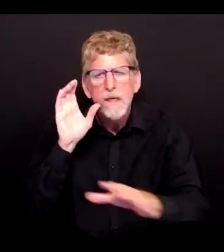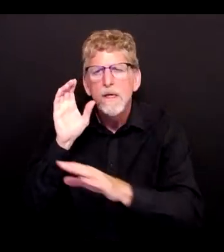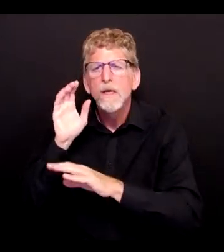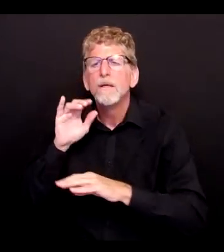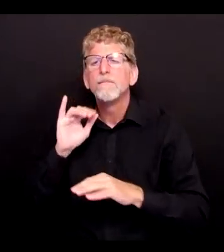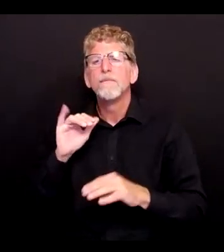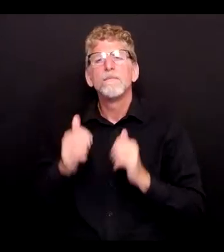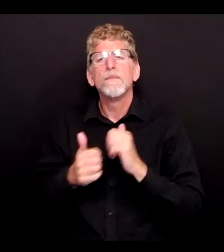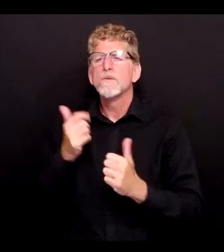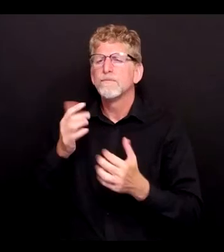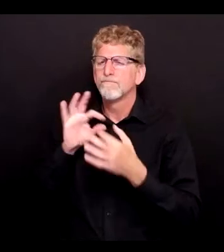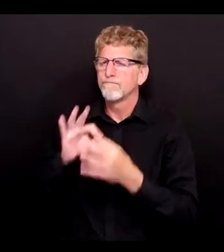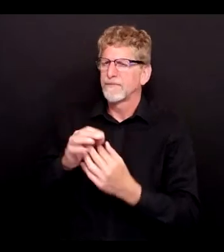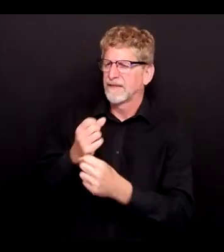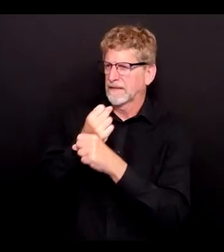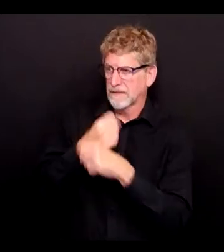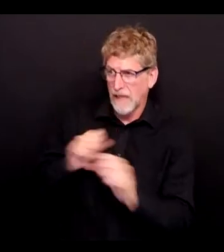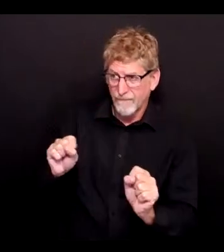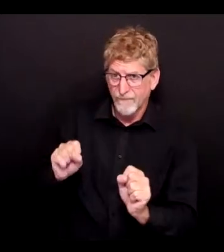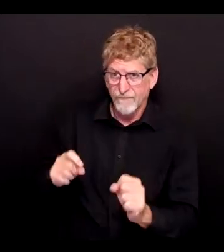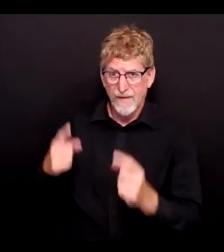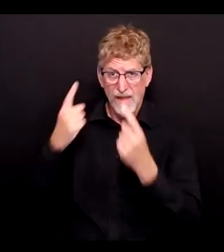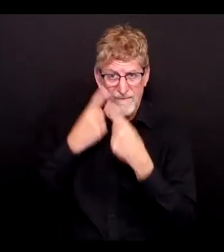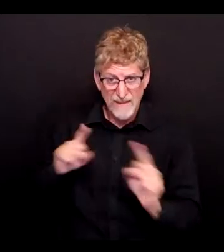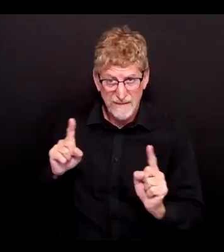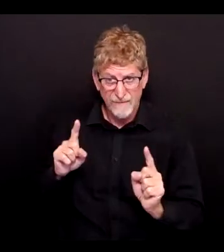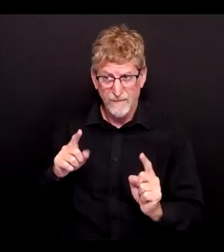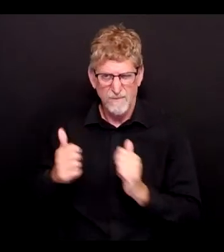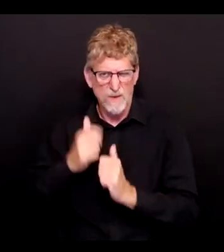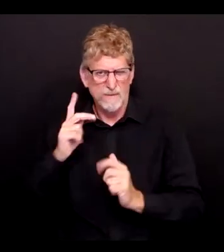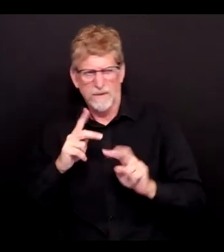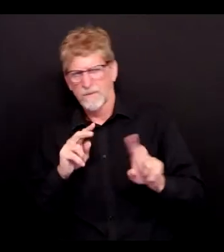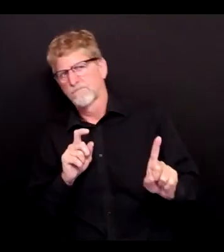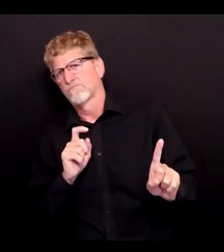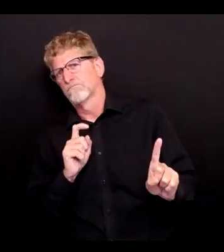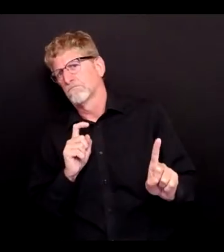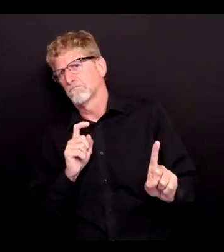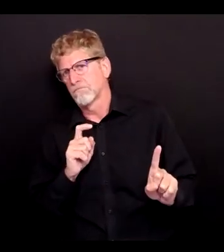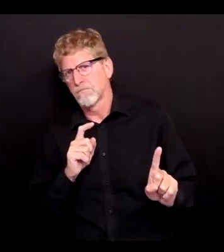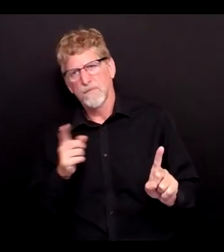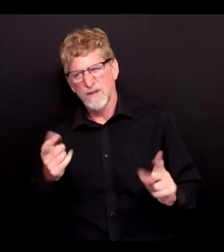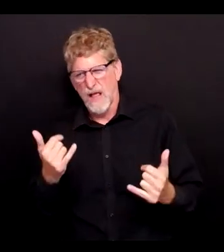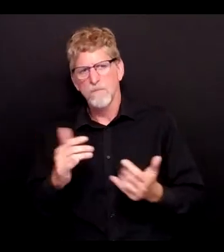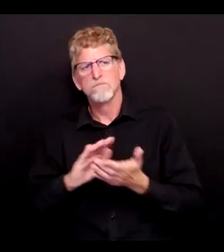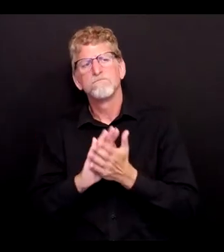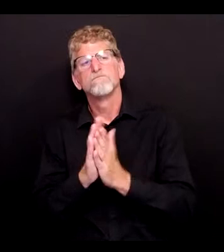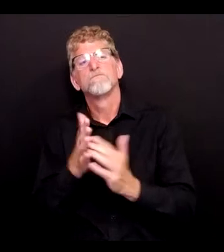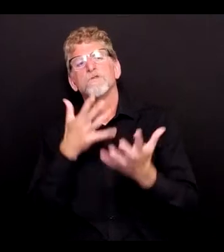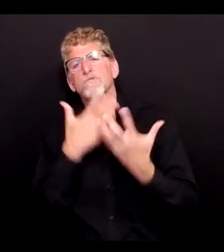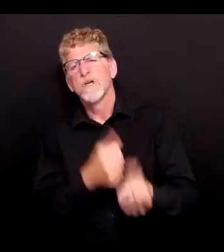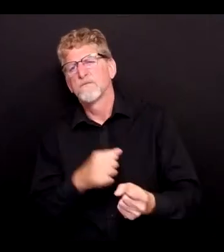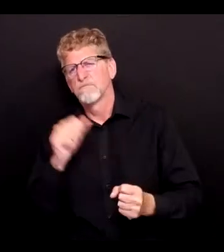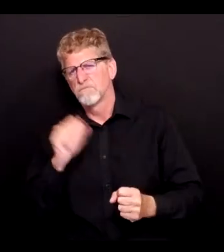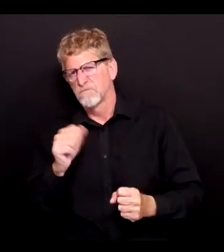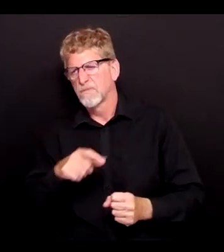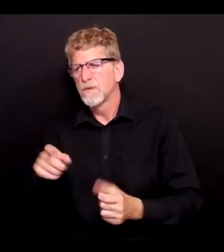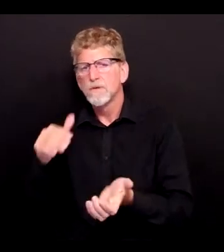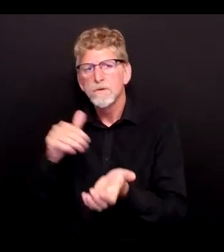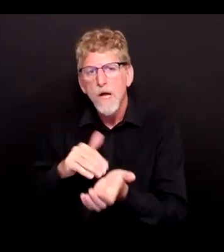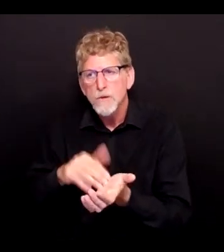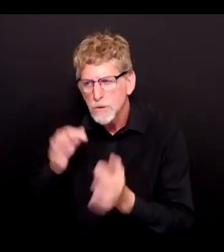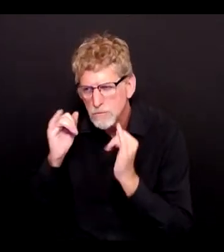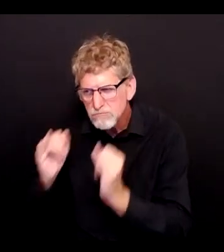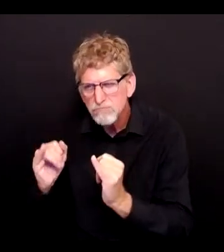effectiveness from the people that they know and trust, their physicians, healthcare providers they know, community leaders they know. So we do believe